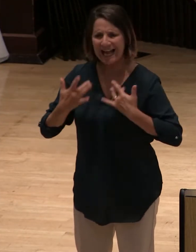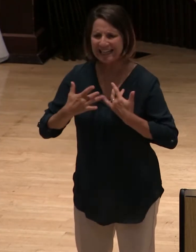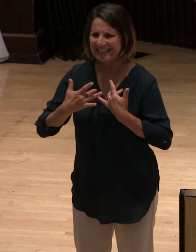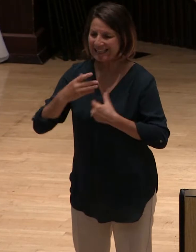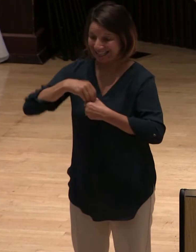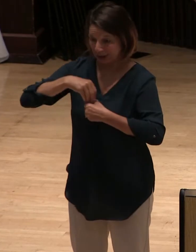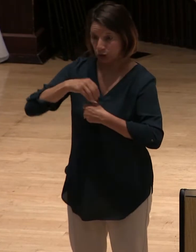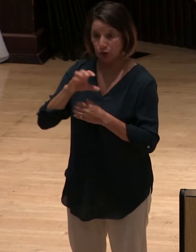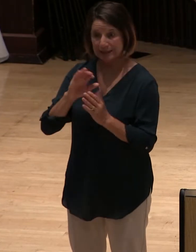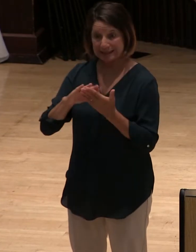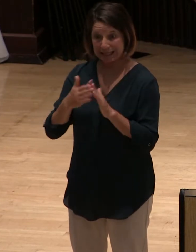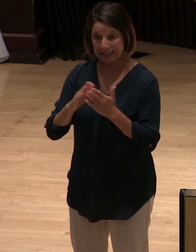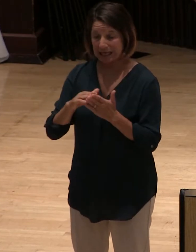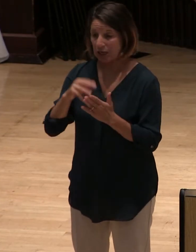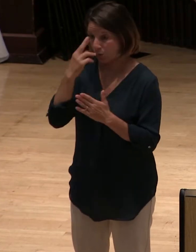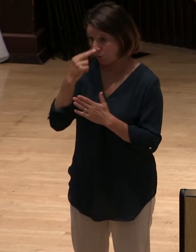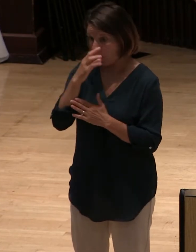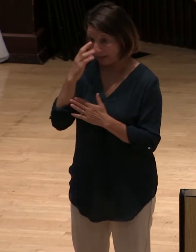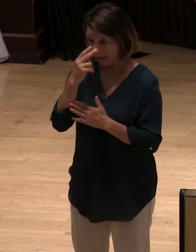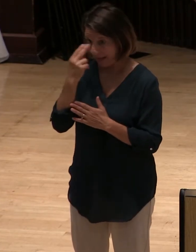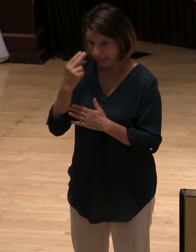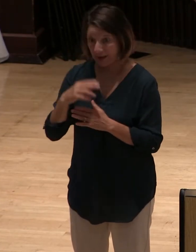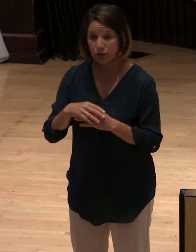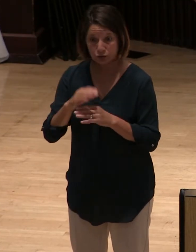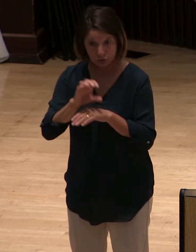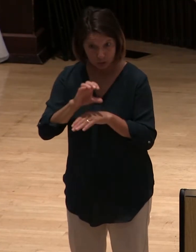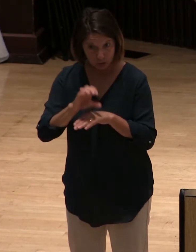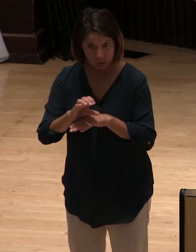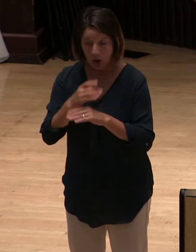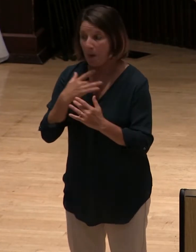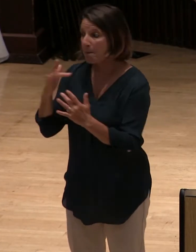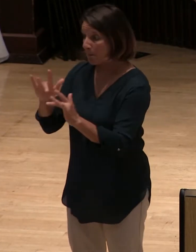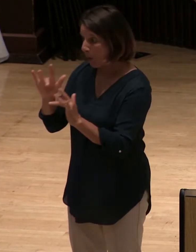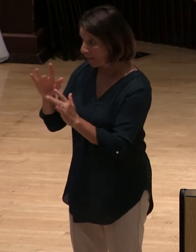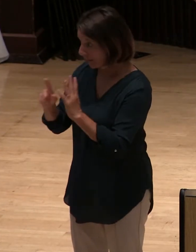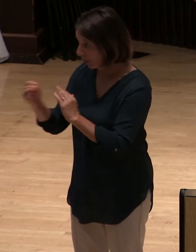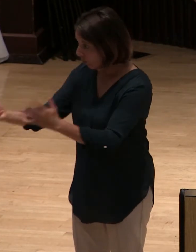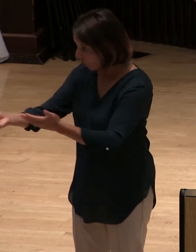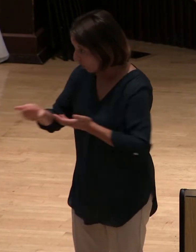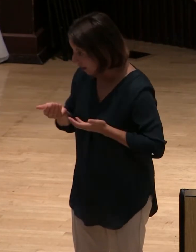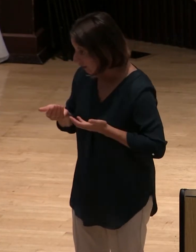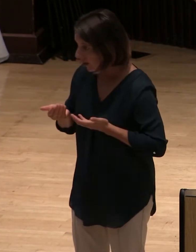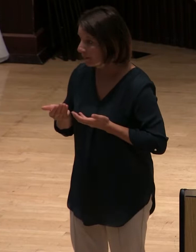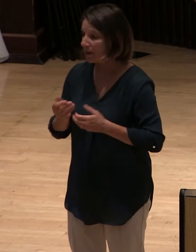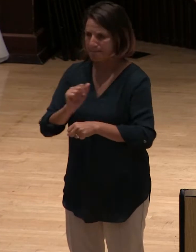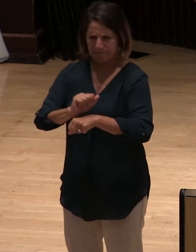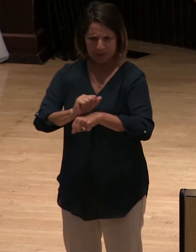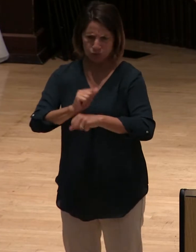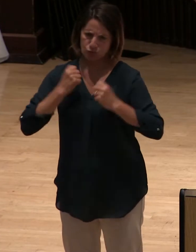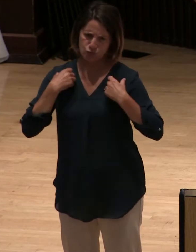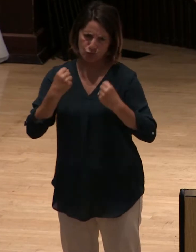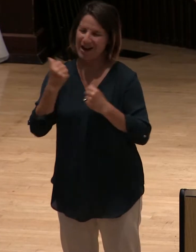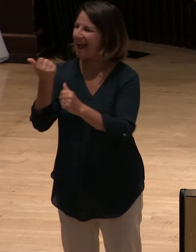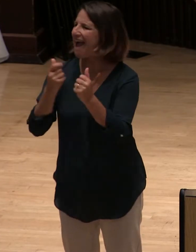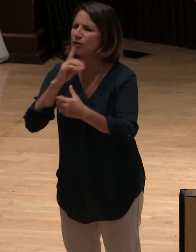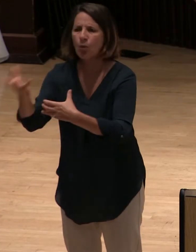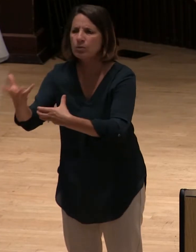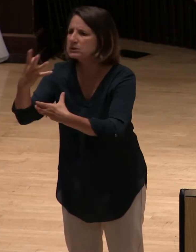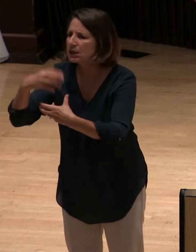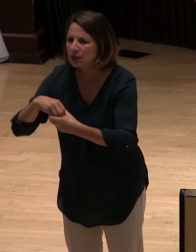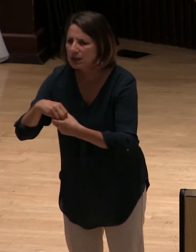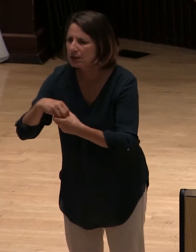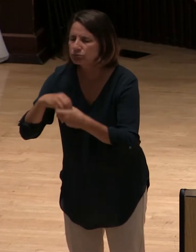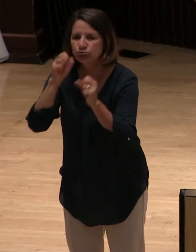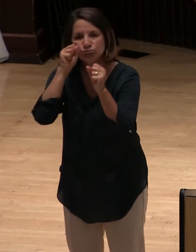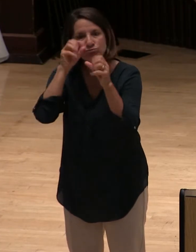parish where the poor were welcomed, the mission was strong, and everyone was included. What an amazing